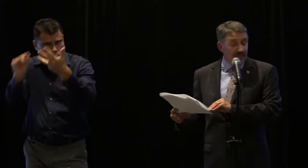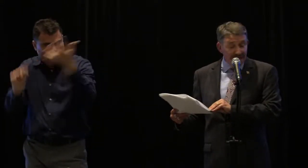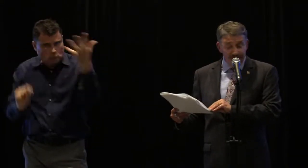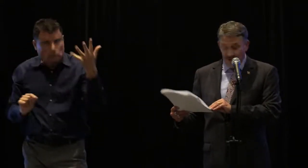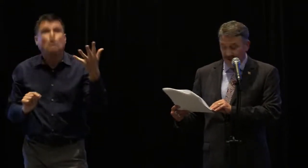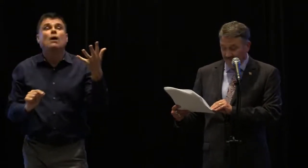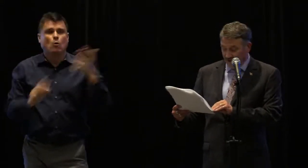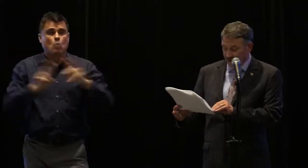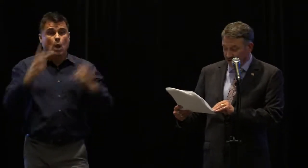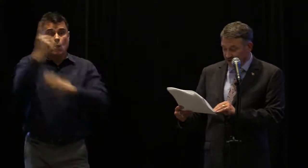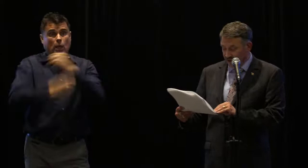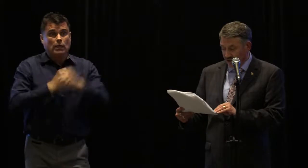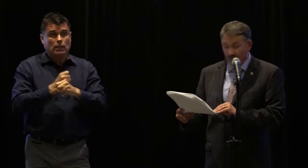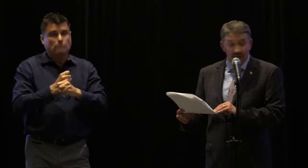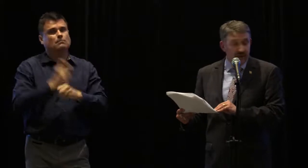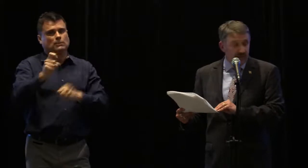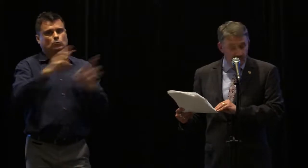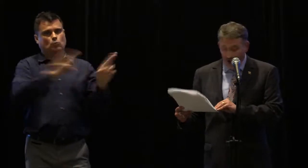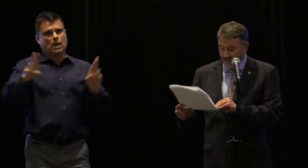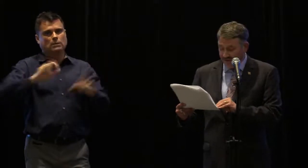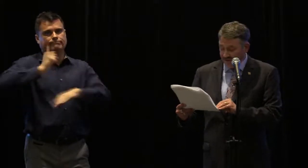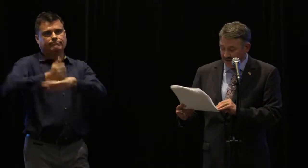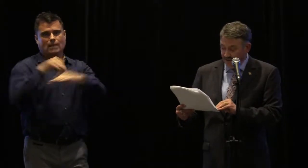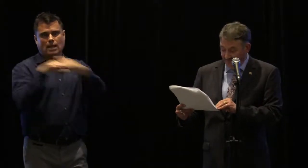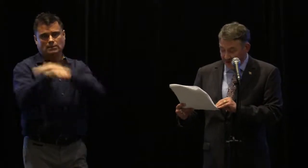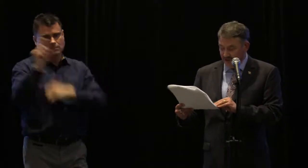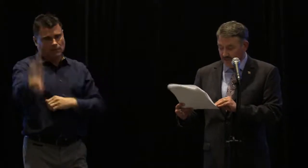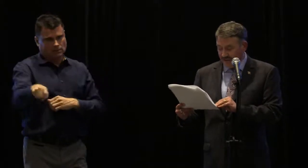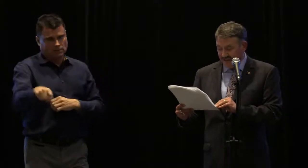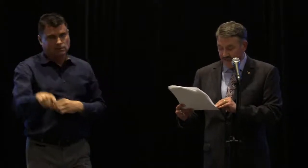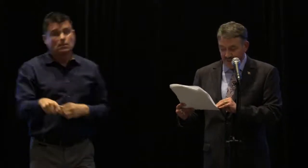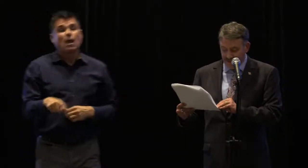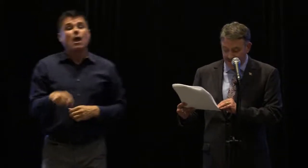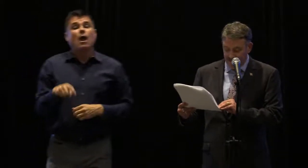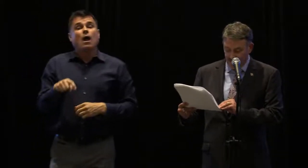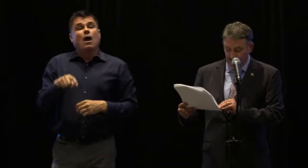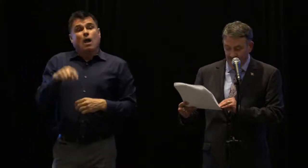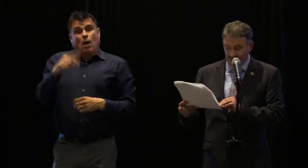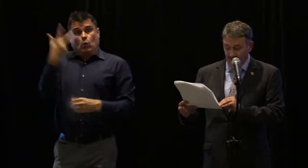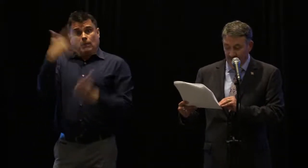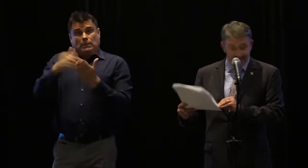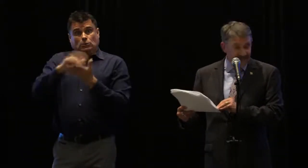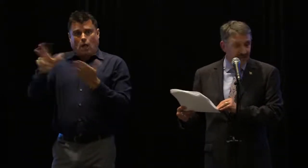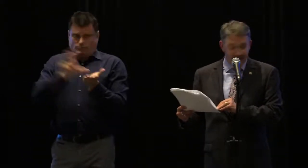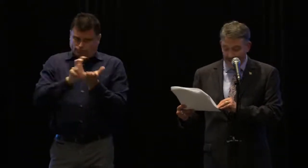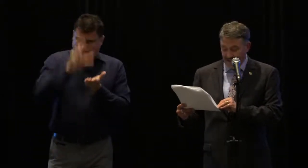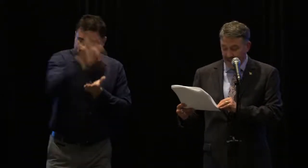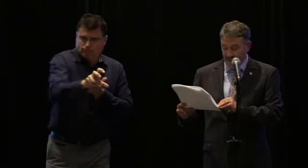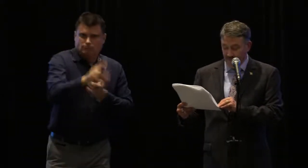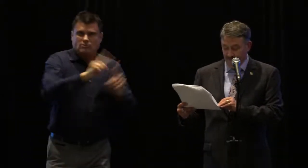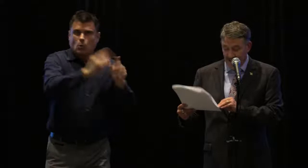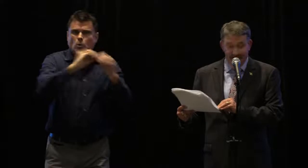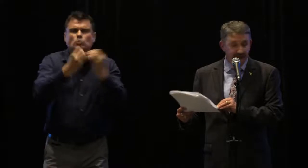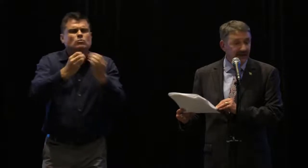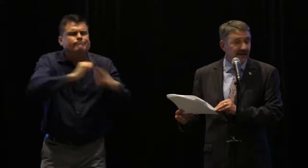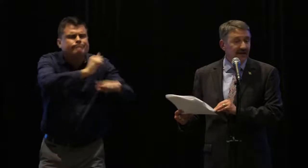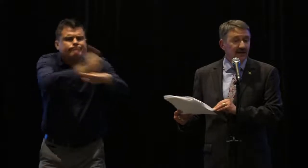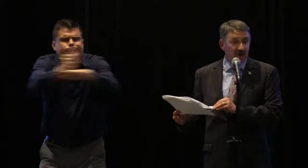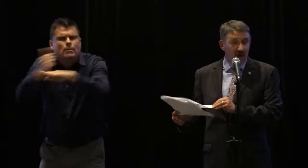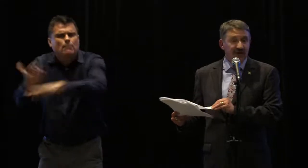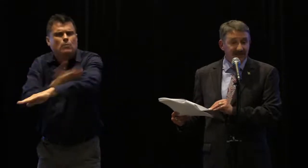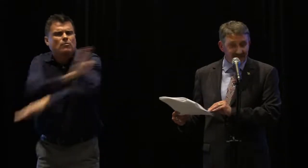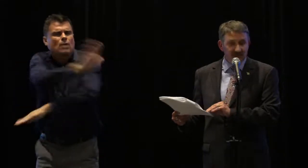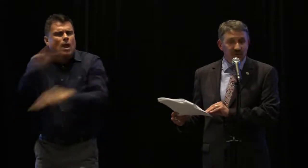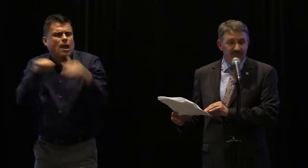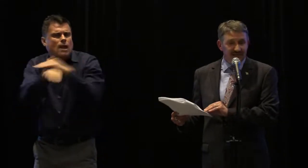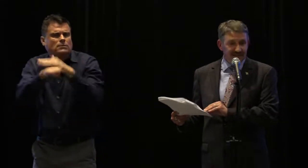And on May 31st, the province officially released BC's new accessibility plan